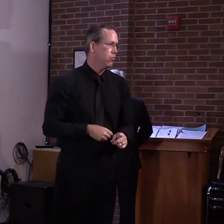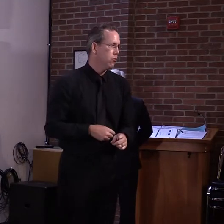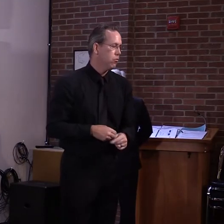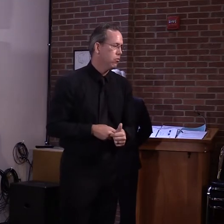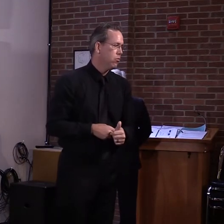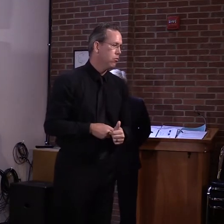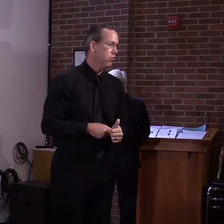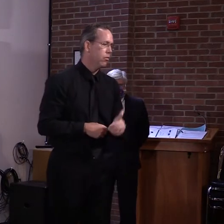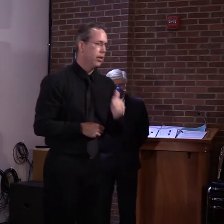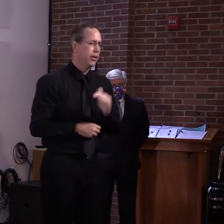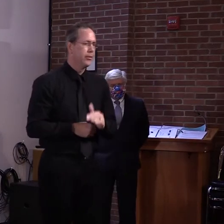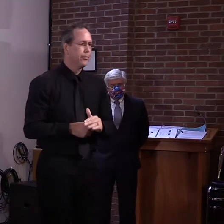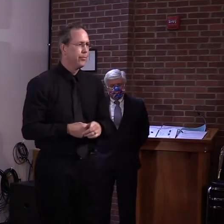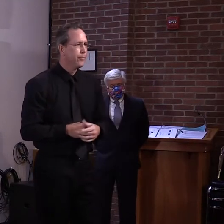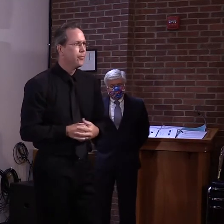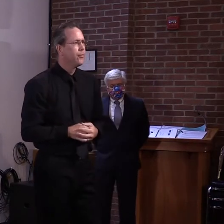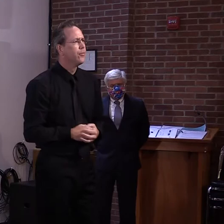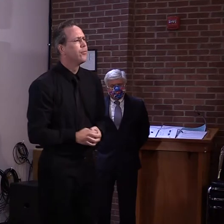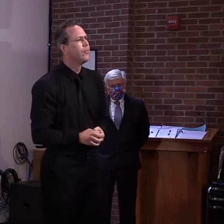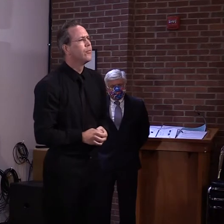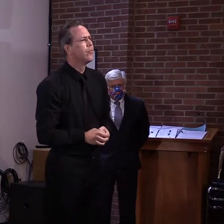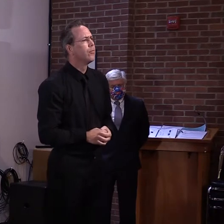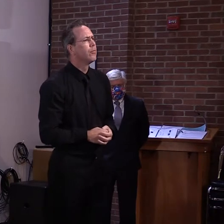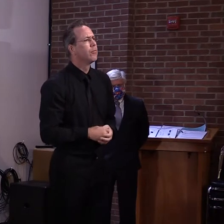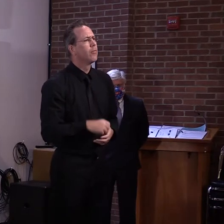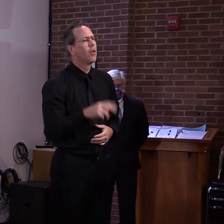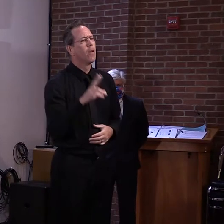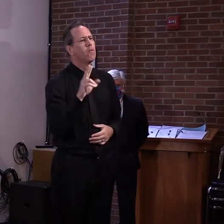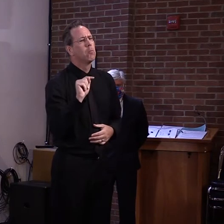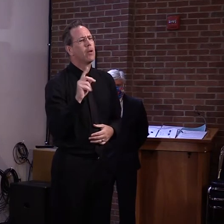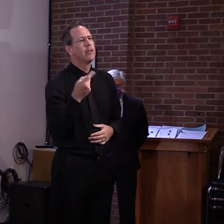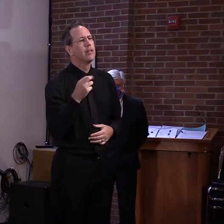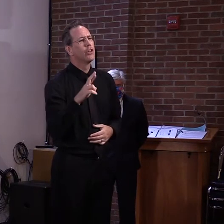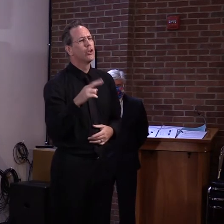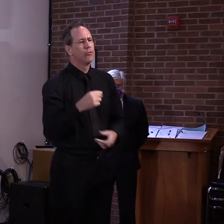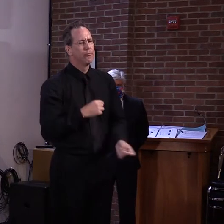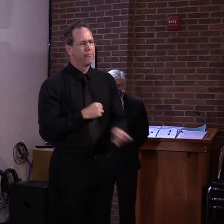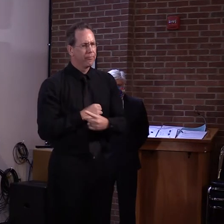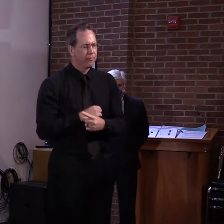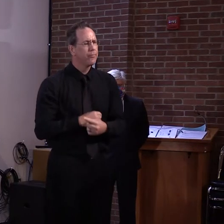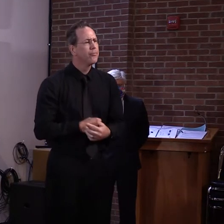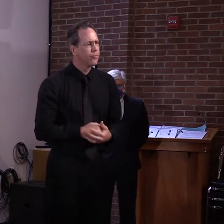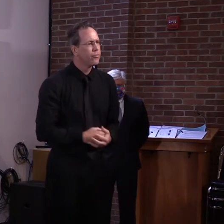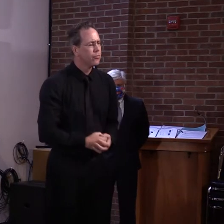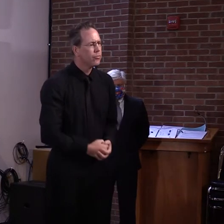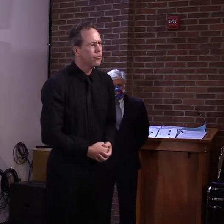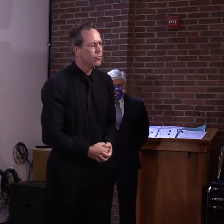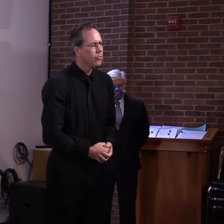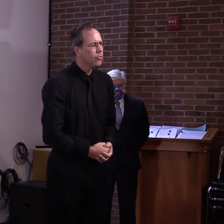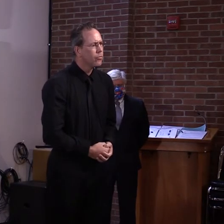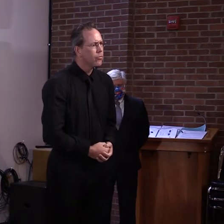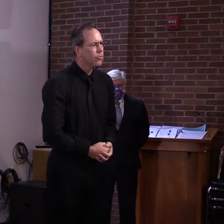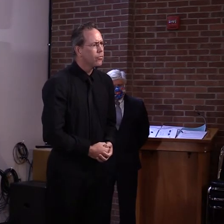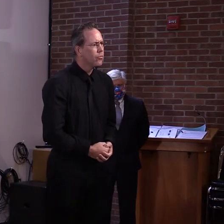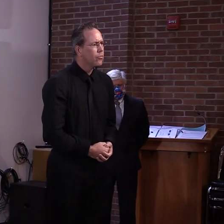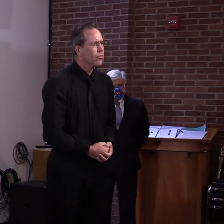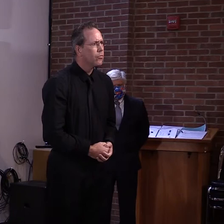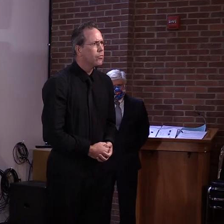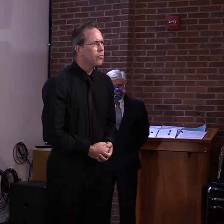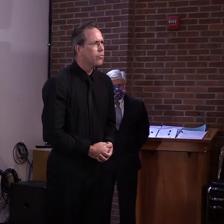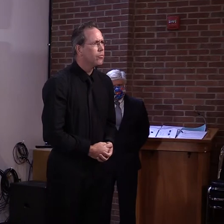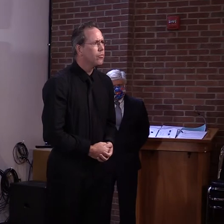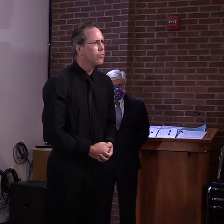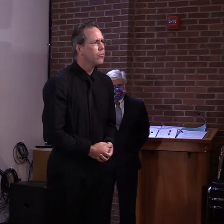Ann Wallace-Allen, VT Digger. Hi, can you hear me? We can. So we know